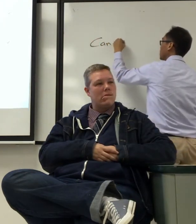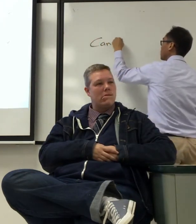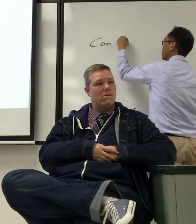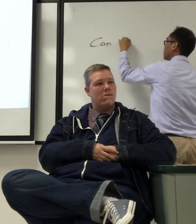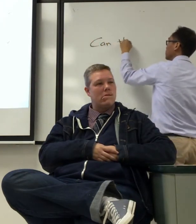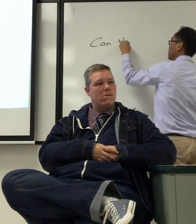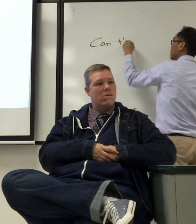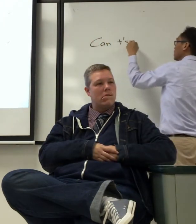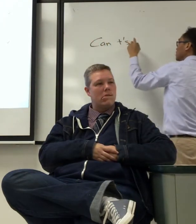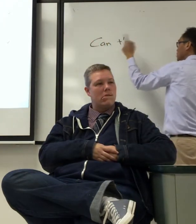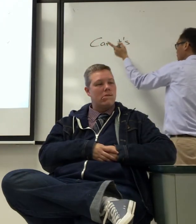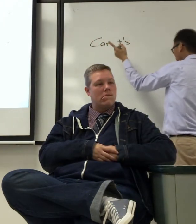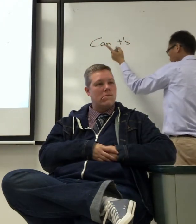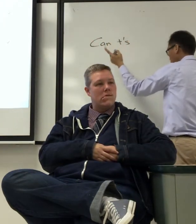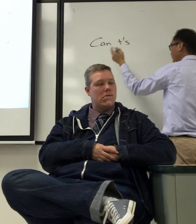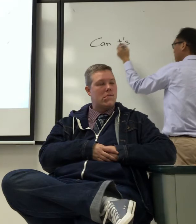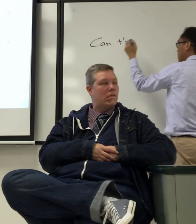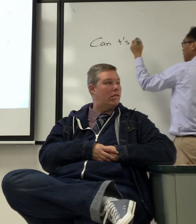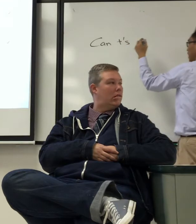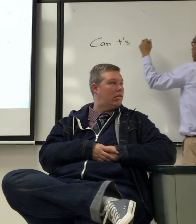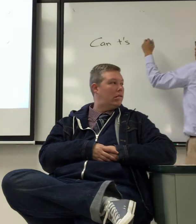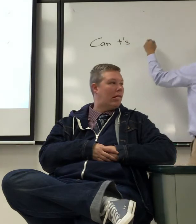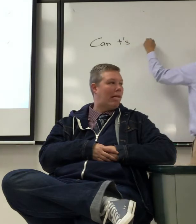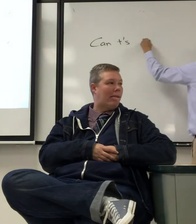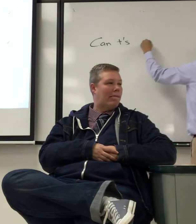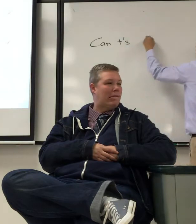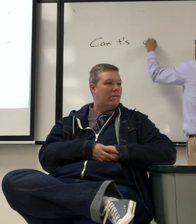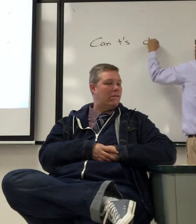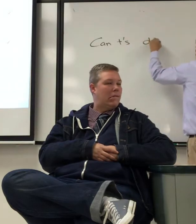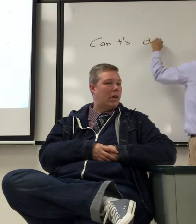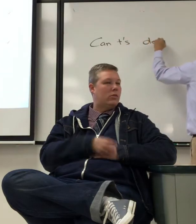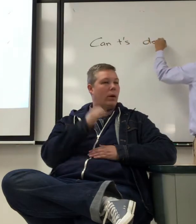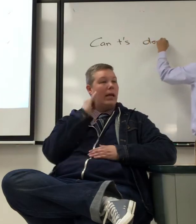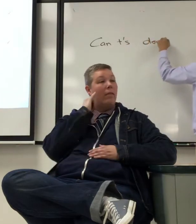Can positives, just talking about RH and nothing else,